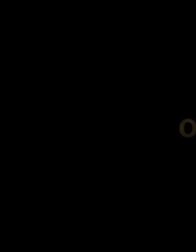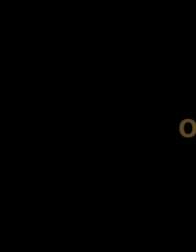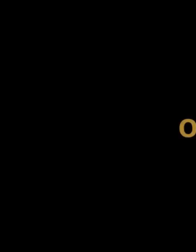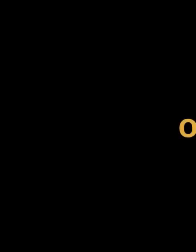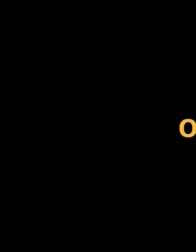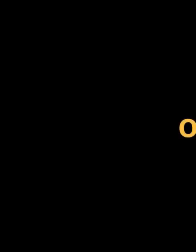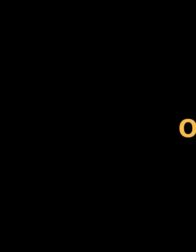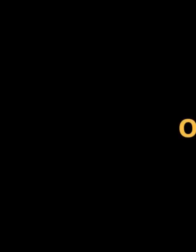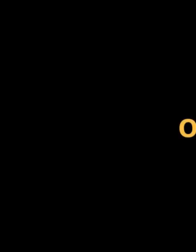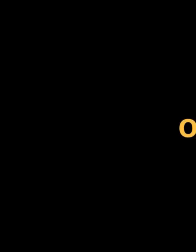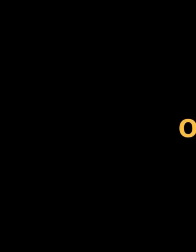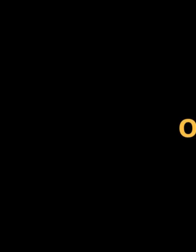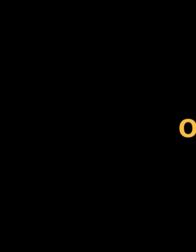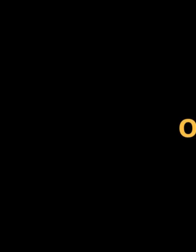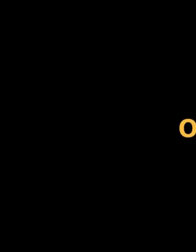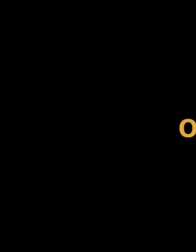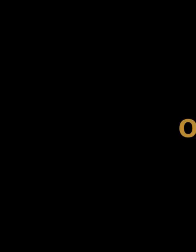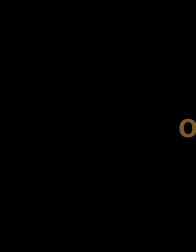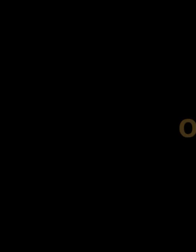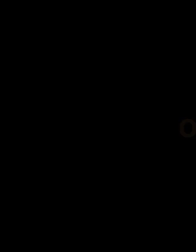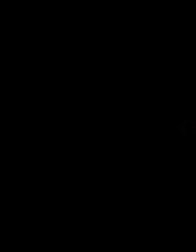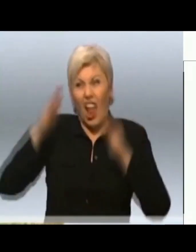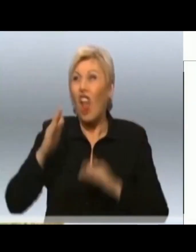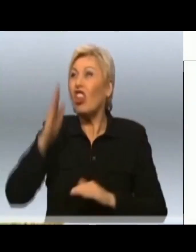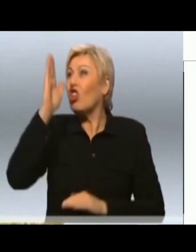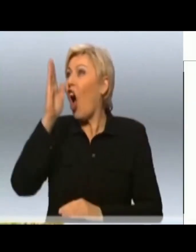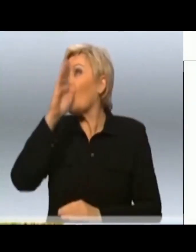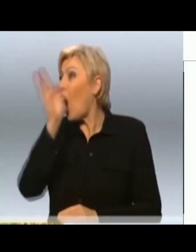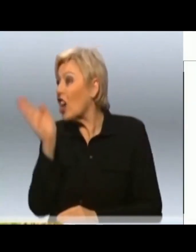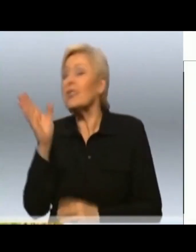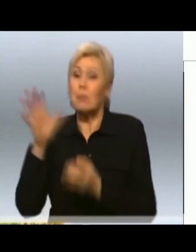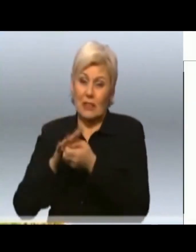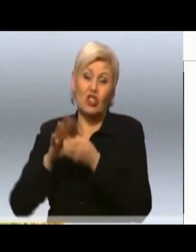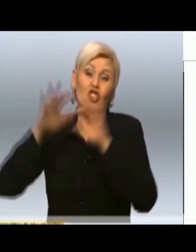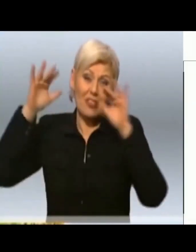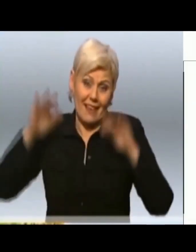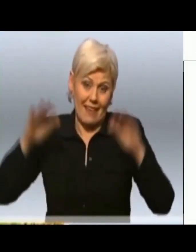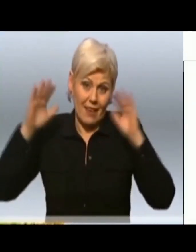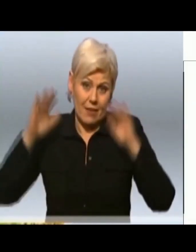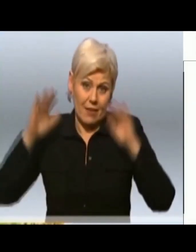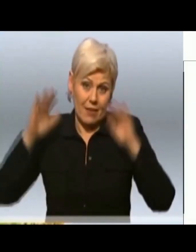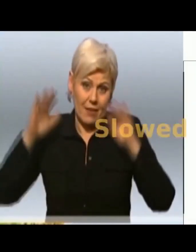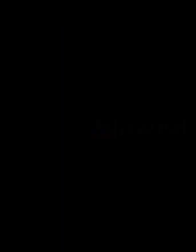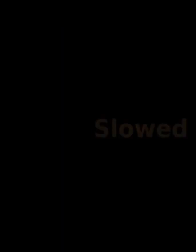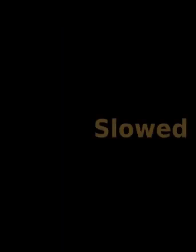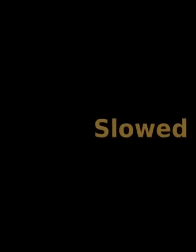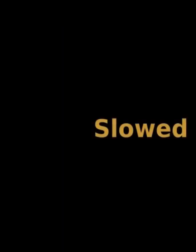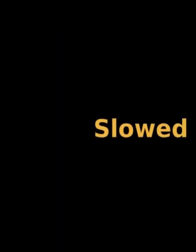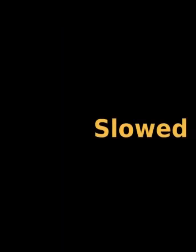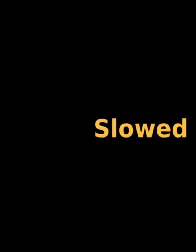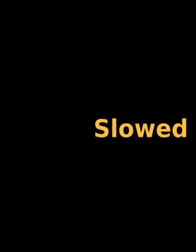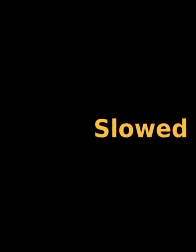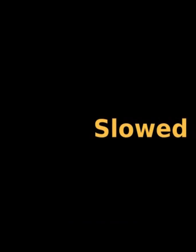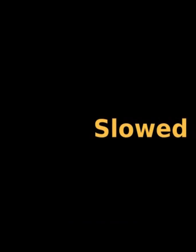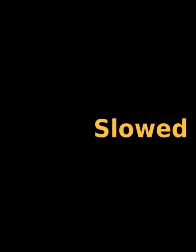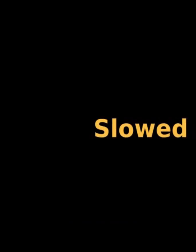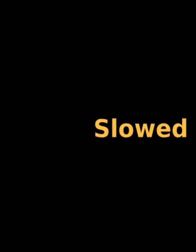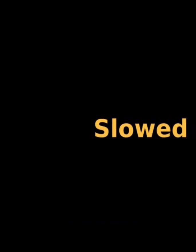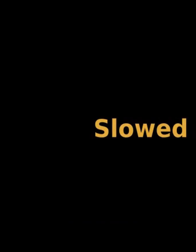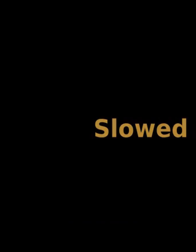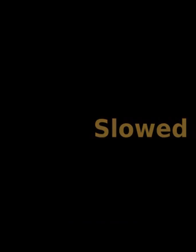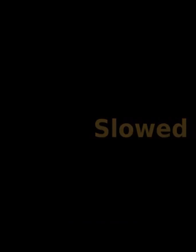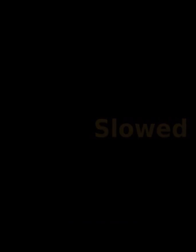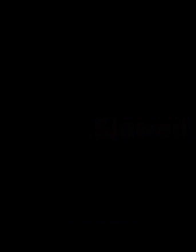shown, slowed to emphasize produced signs. The original video is shown on the left, with our produced signpost sequences in the